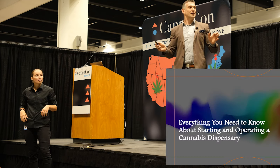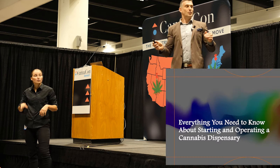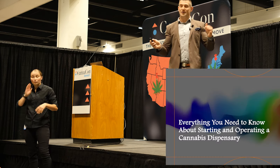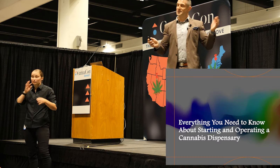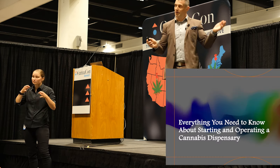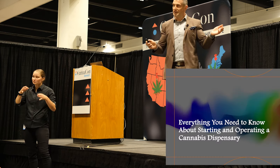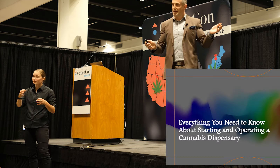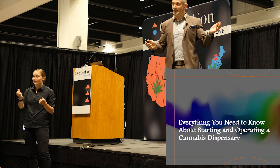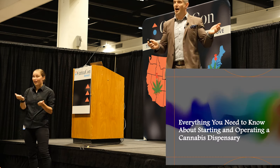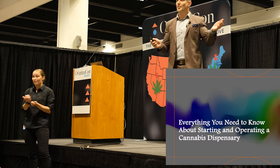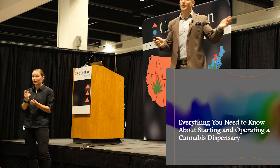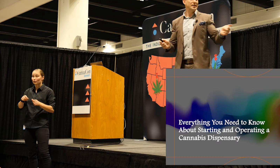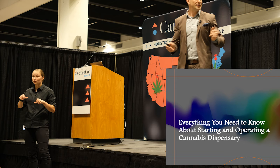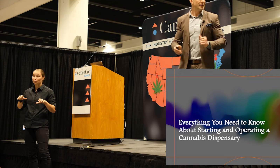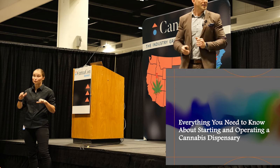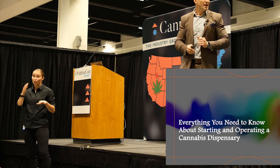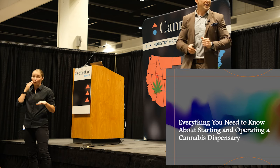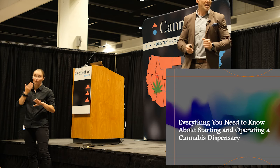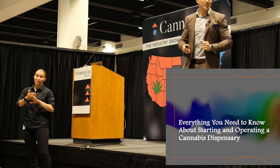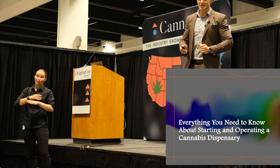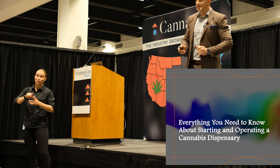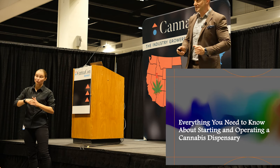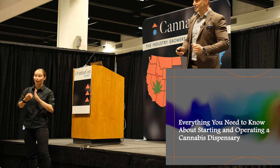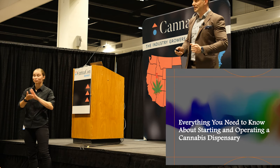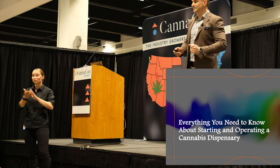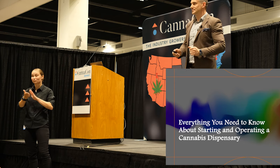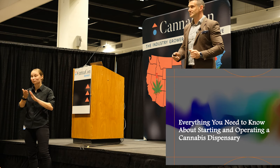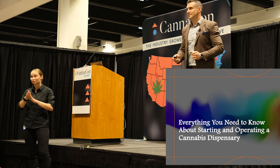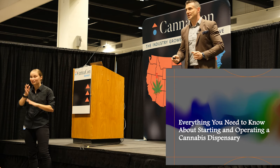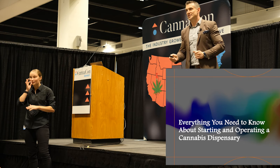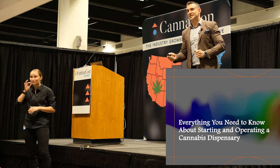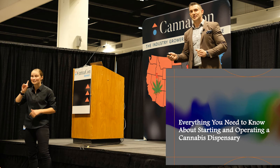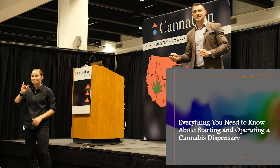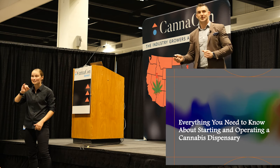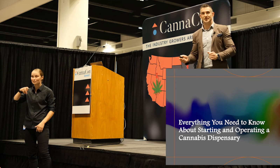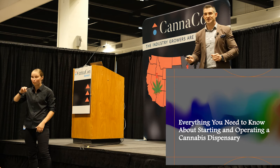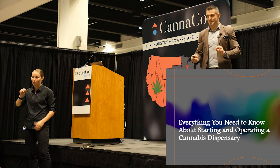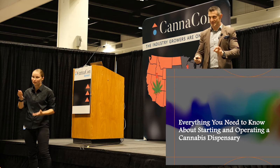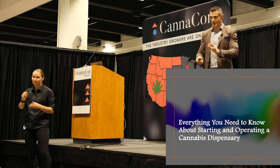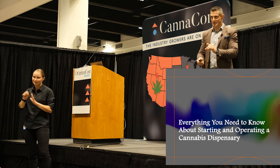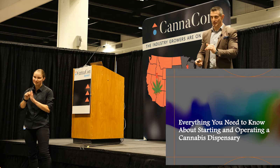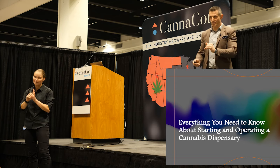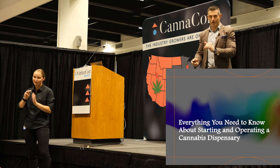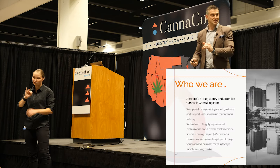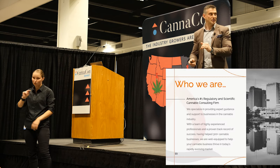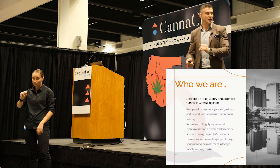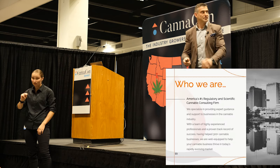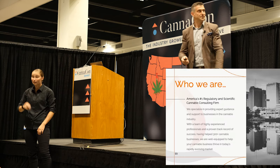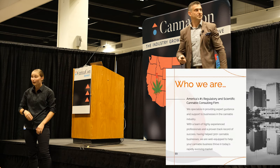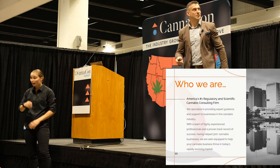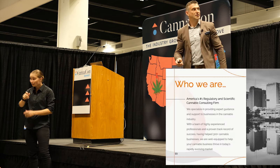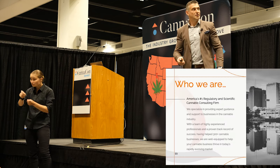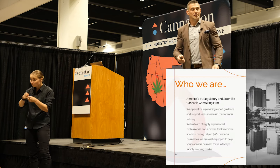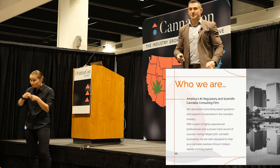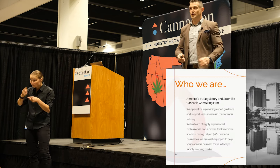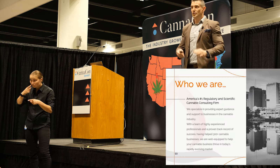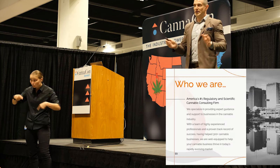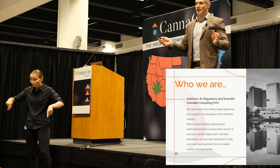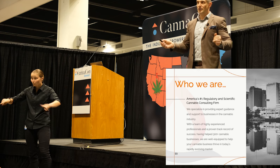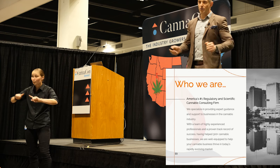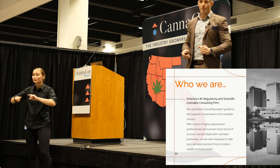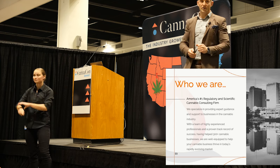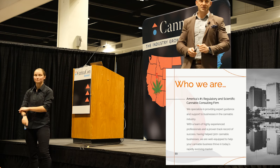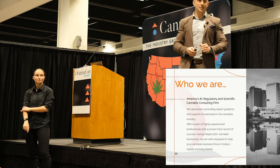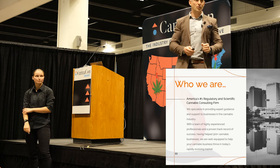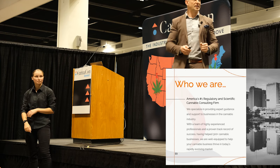up while starting and operating a cannabis dispensary in the state of Minnesota. And this is specific to you folks, okay? So who